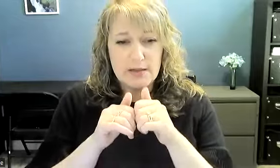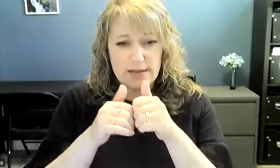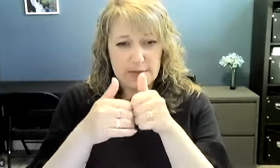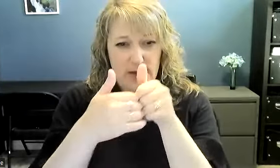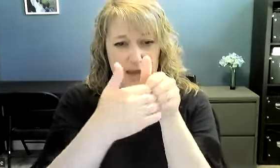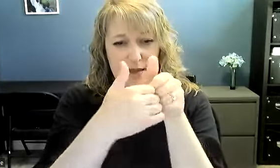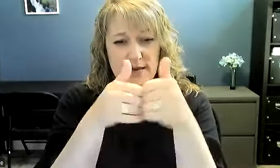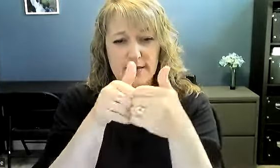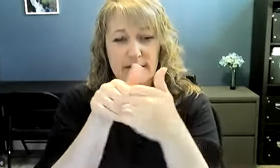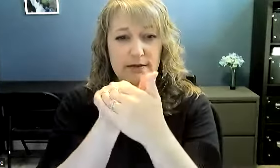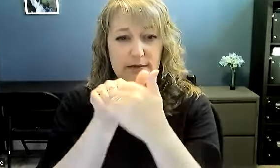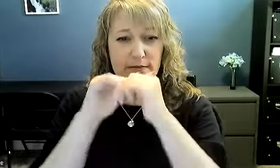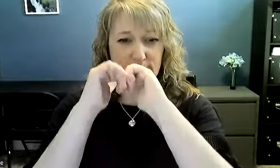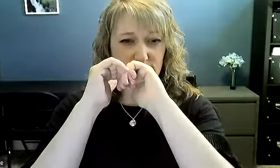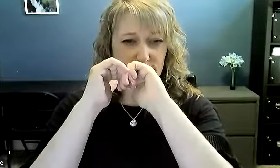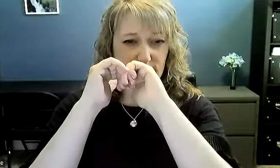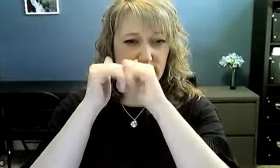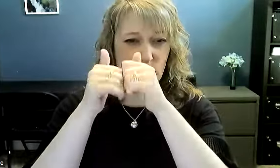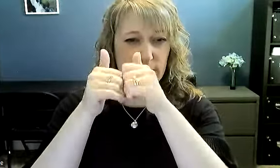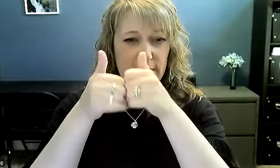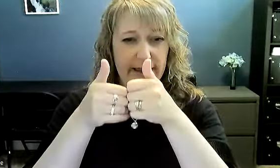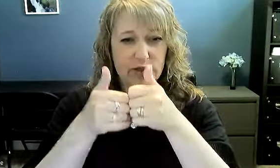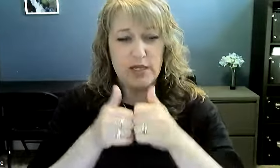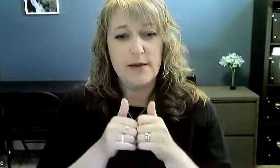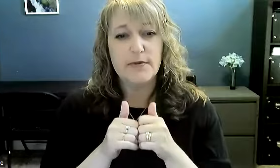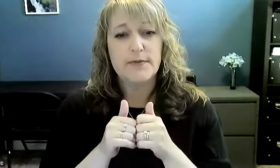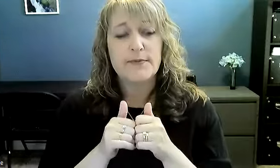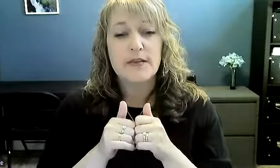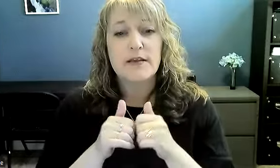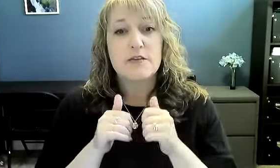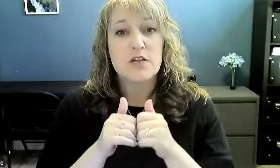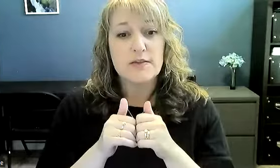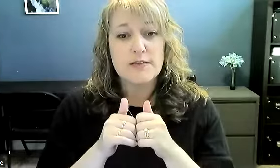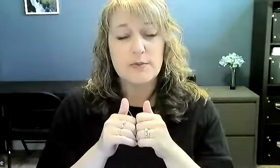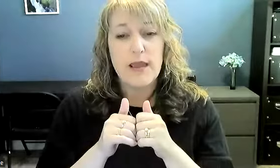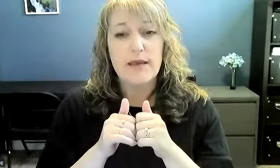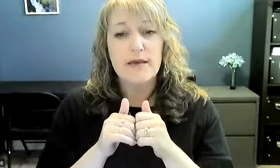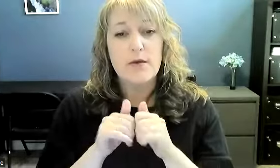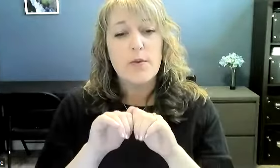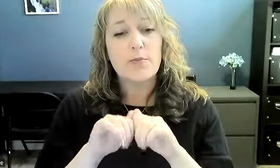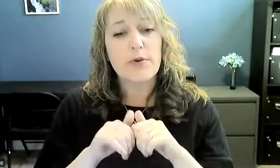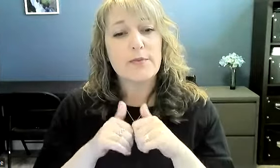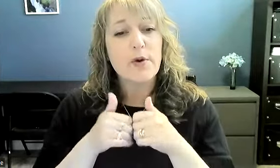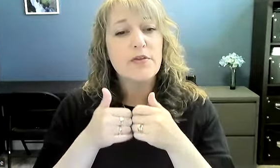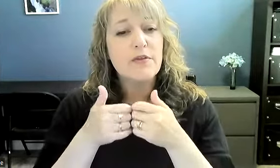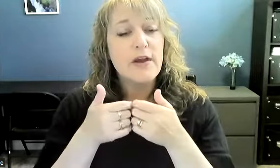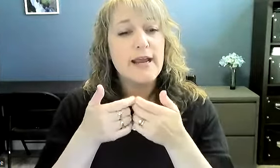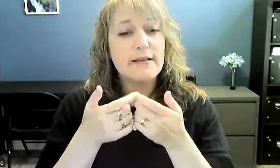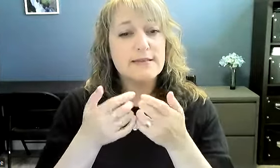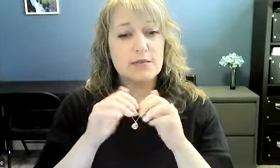this way, kind of a weird hand shape. Start this way, bring both of your hands sort